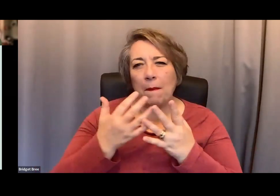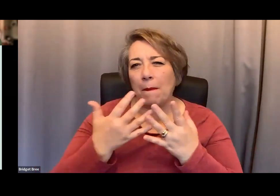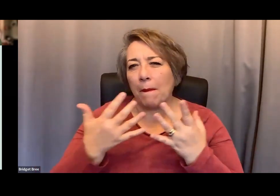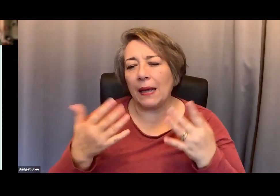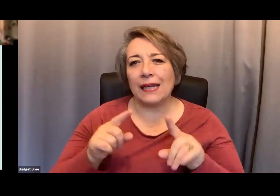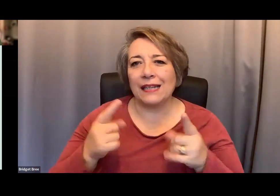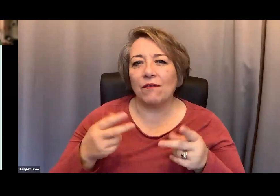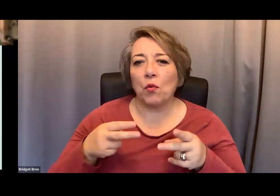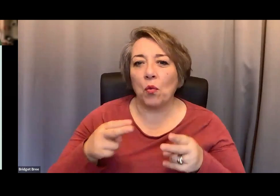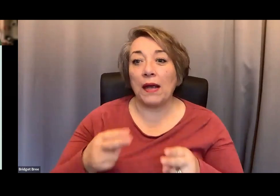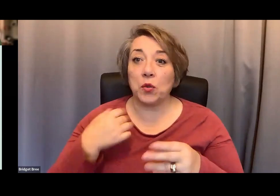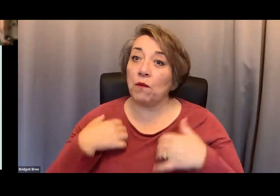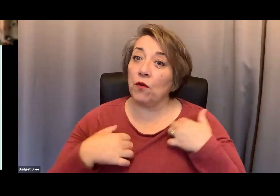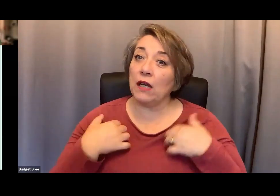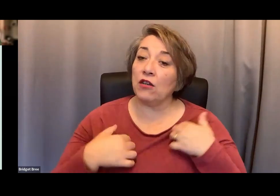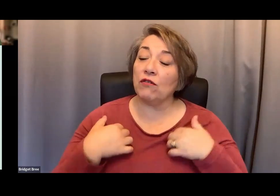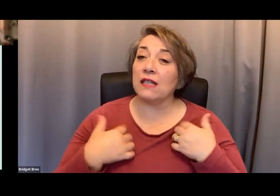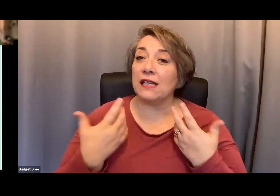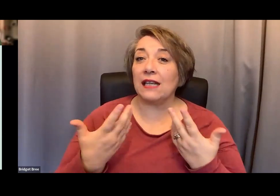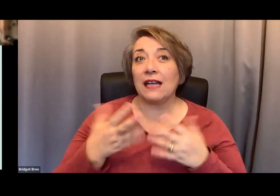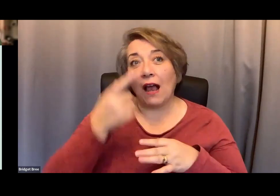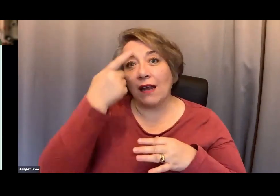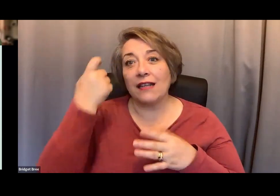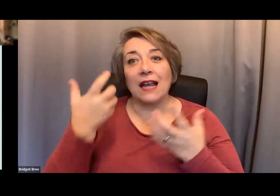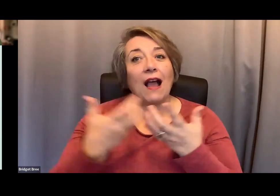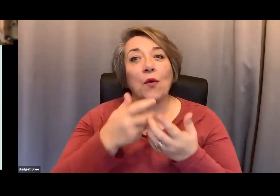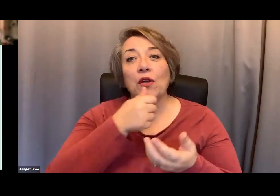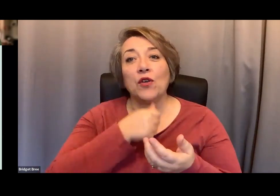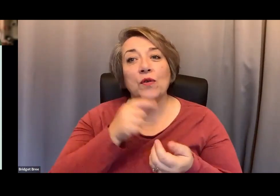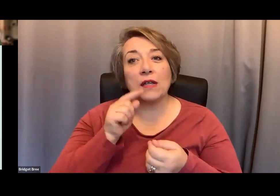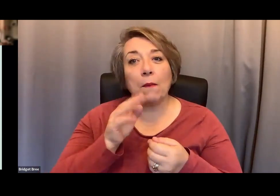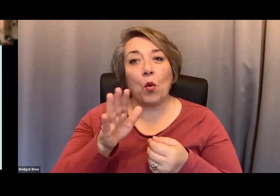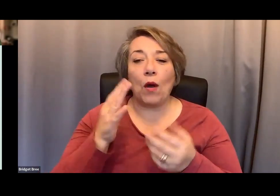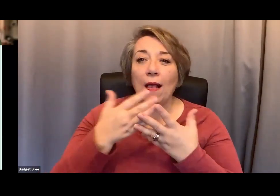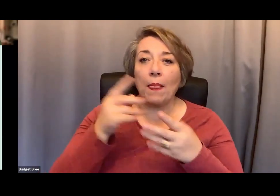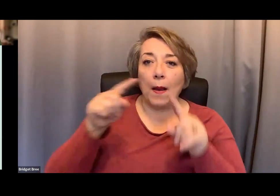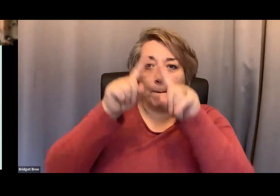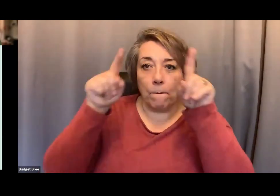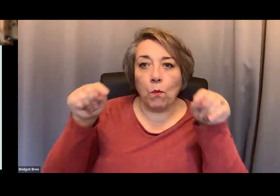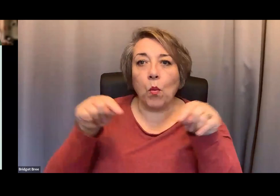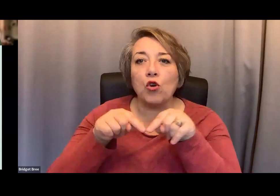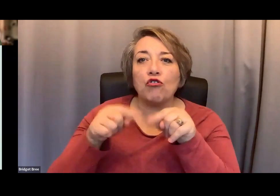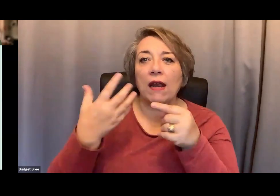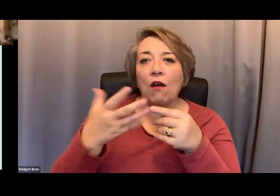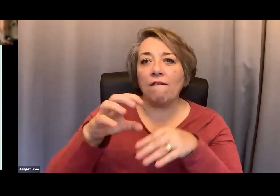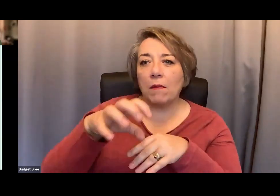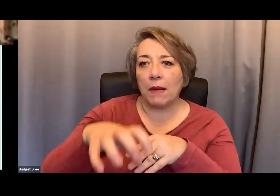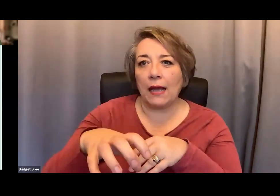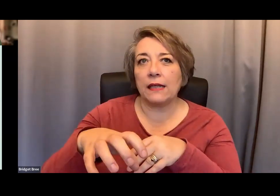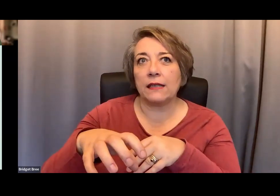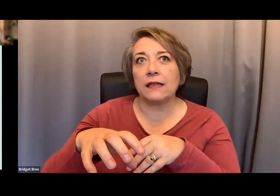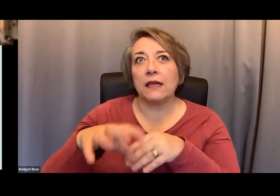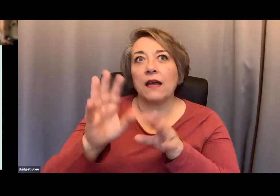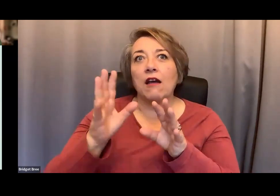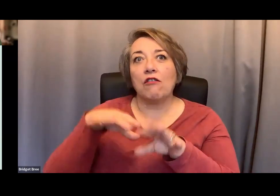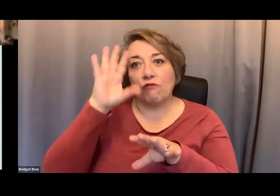are interested in getting into some of the other layers of that portrait of place, then we have our own Global Donut Day programme from 2 till 6